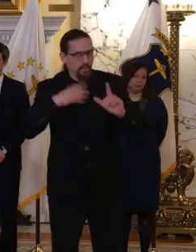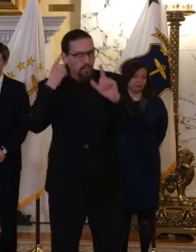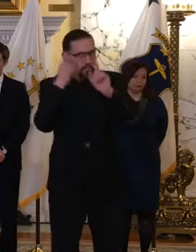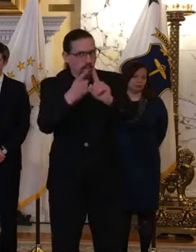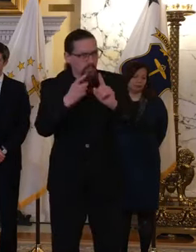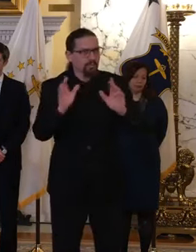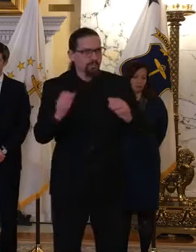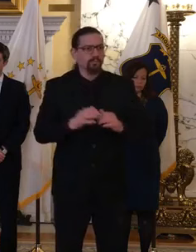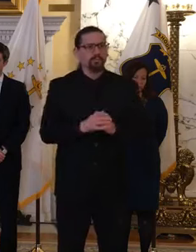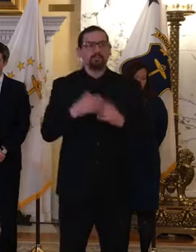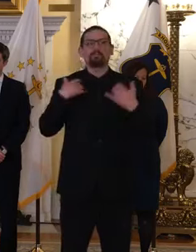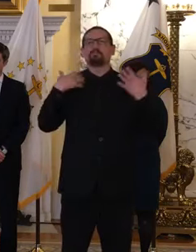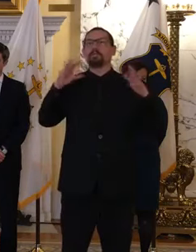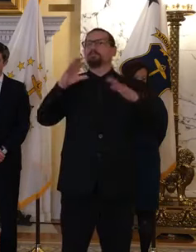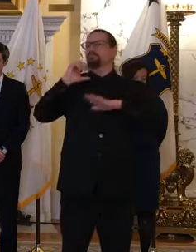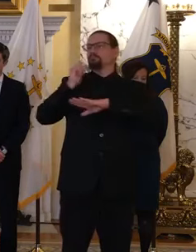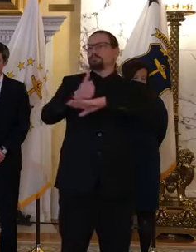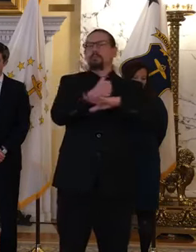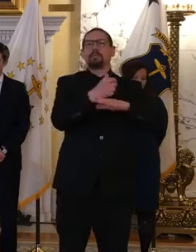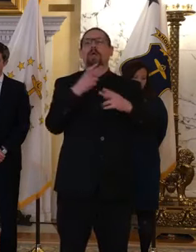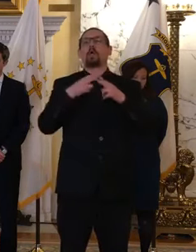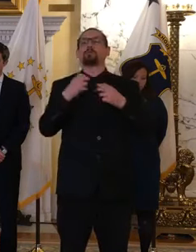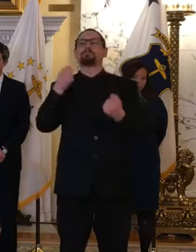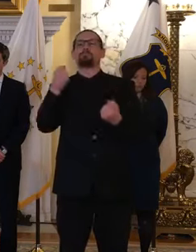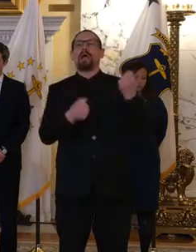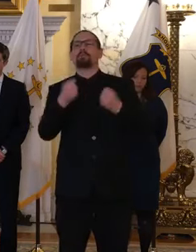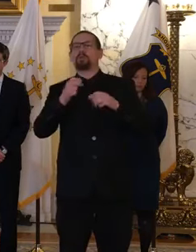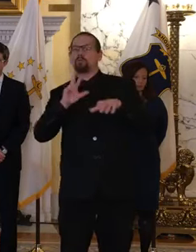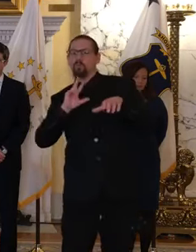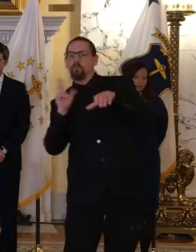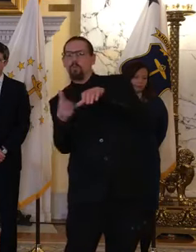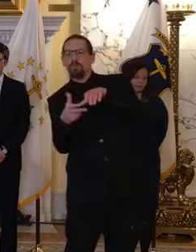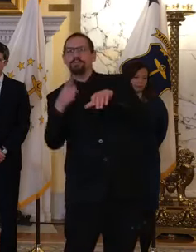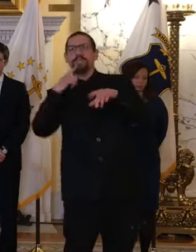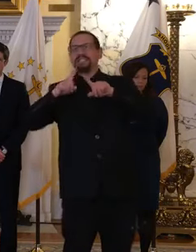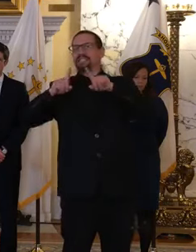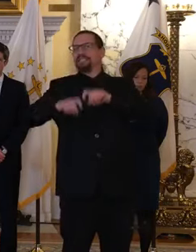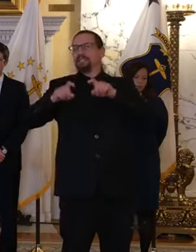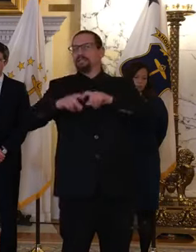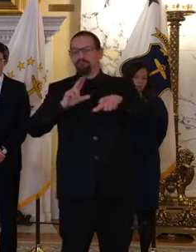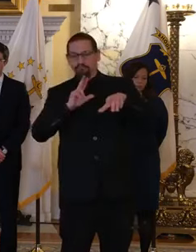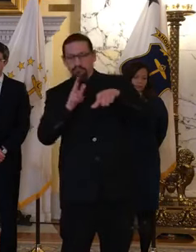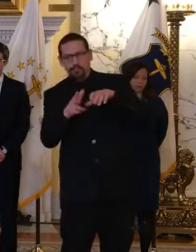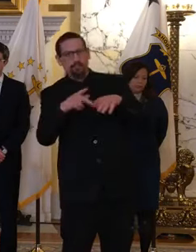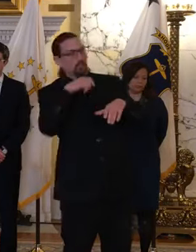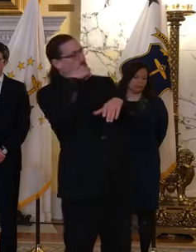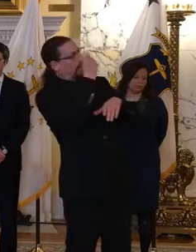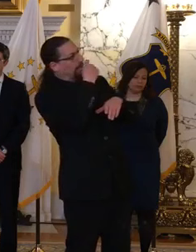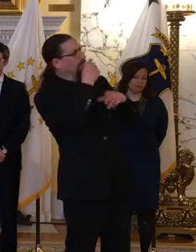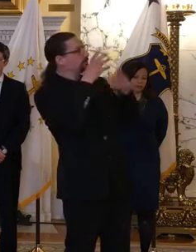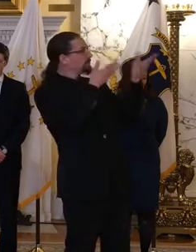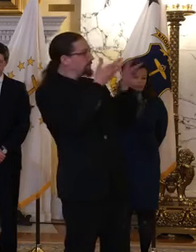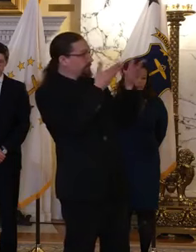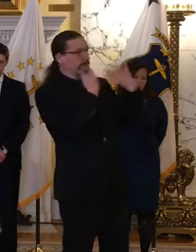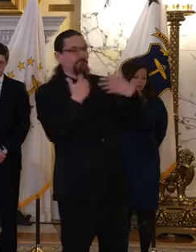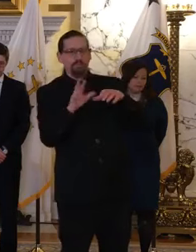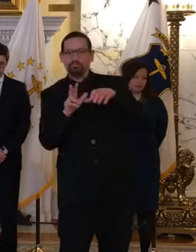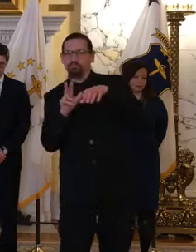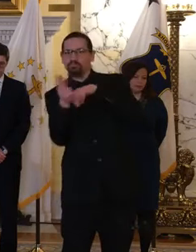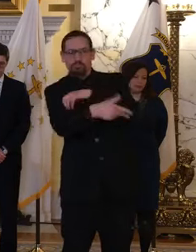testing operations operated by the National Guard at URI, CCRI, and